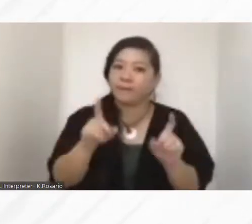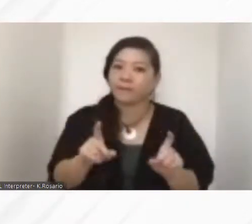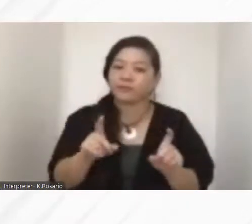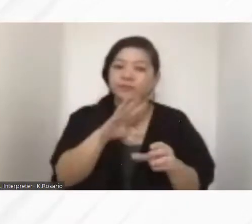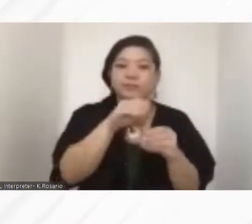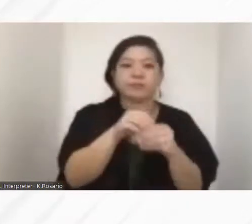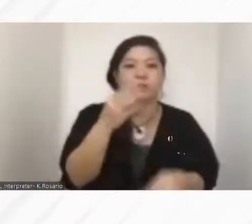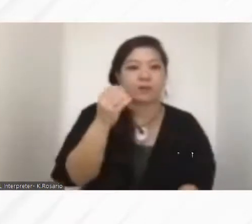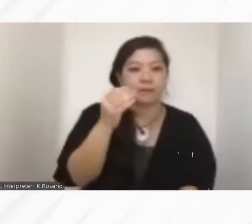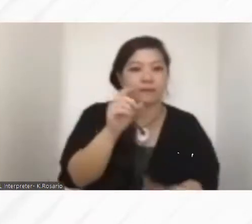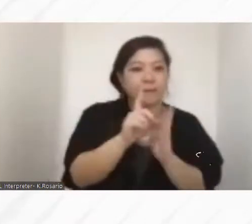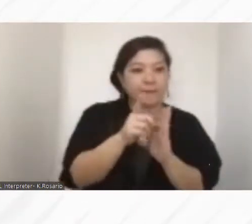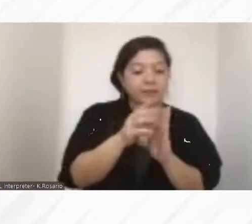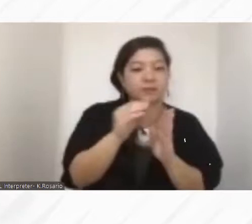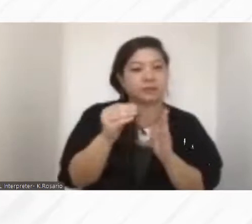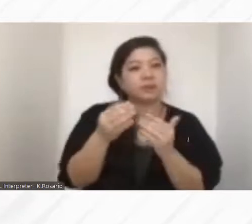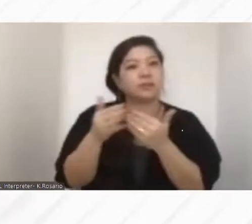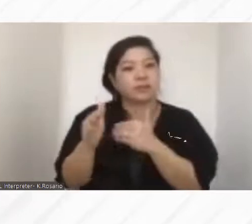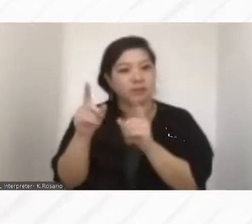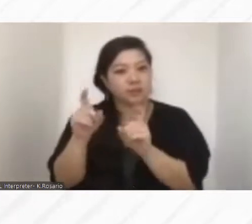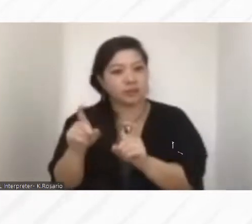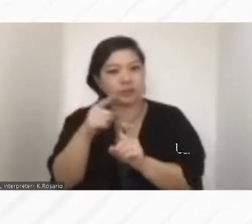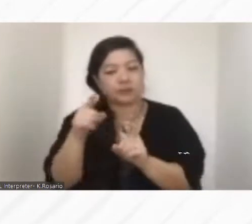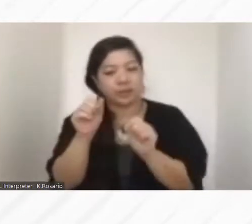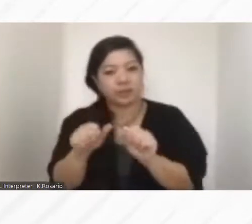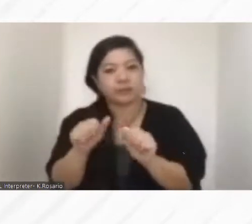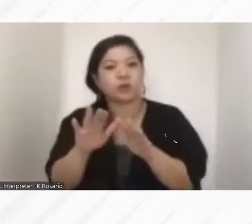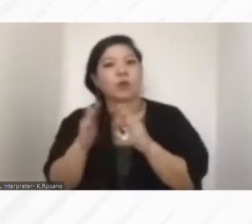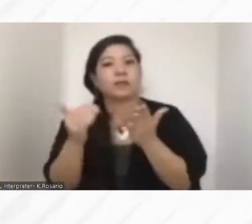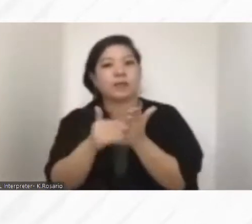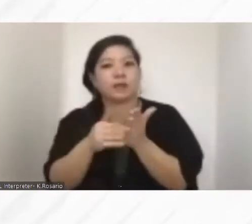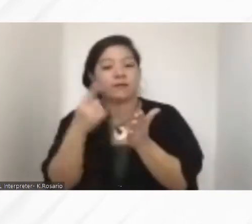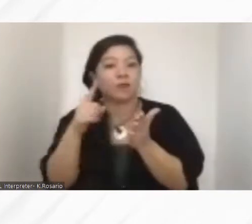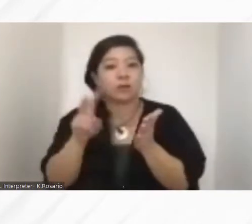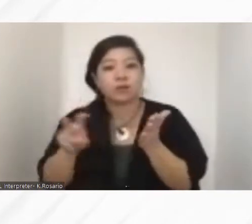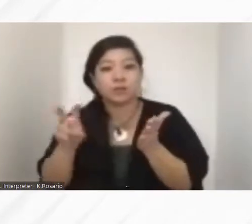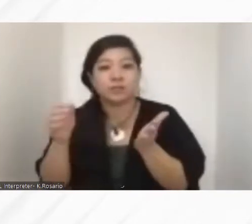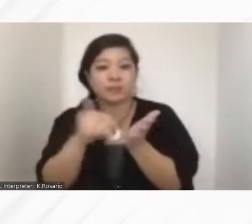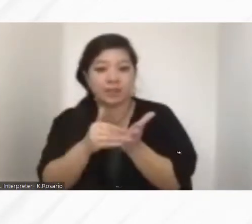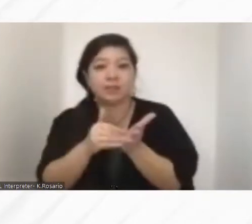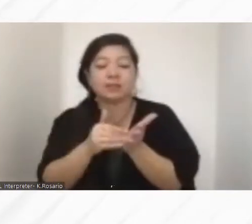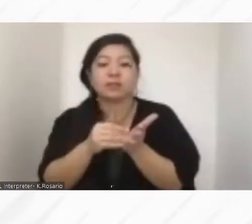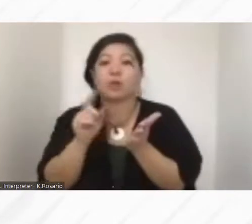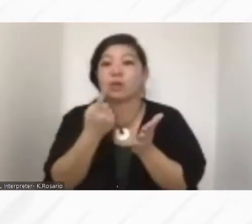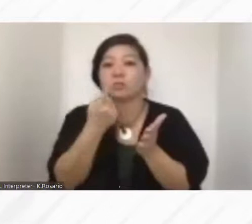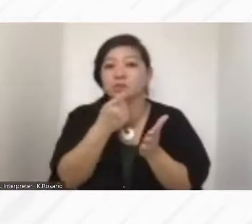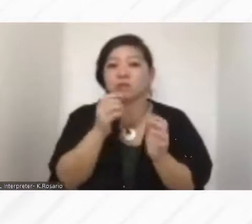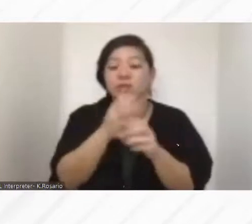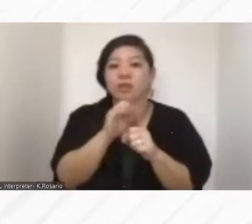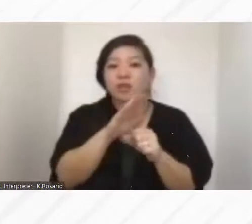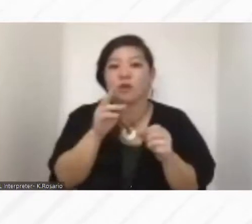15-minute turnaround Binax tests. So you'll be able to reopen for tourism again once you get your virus under